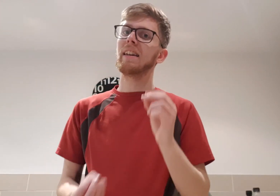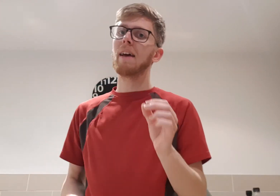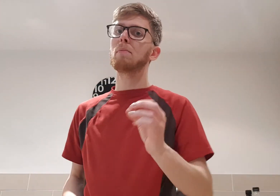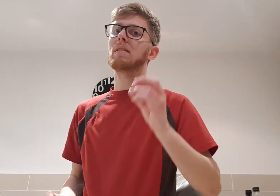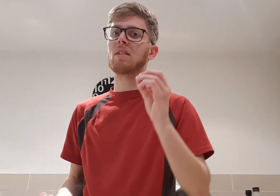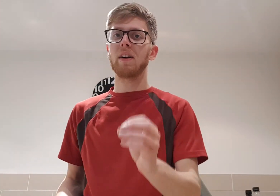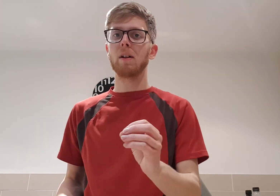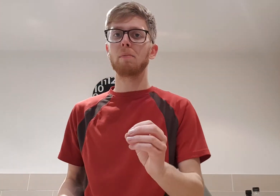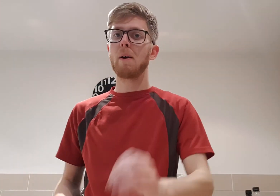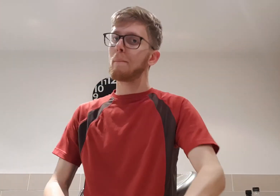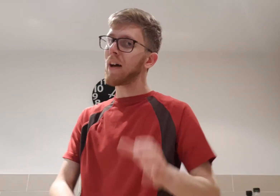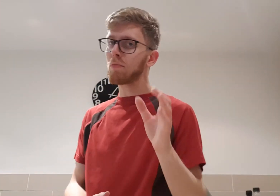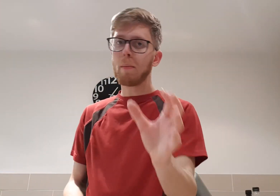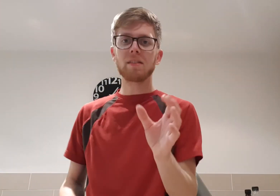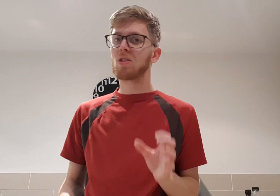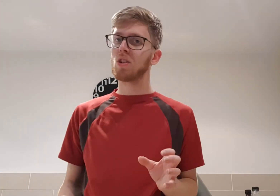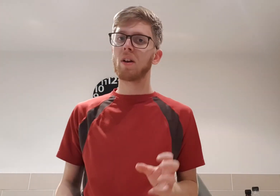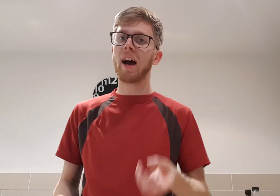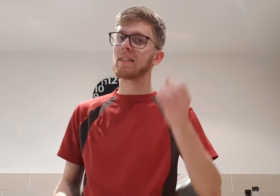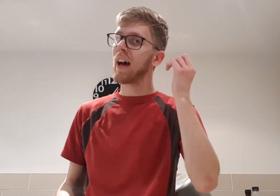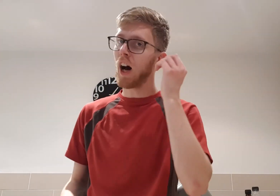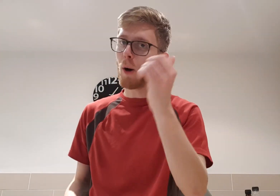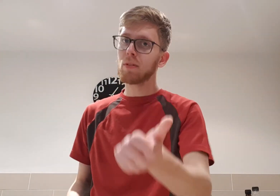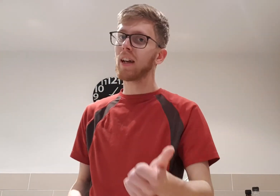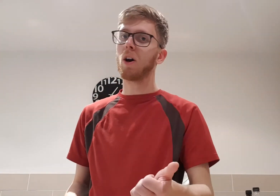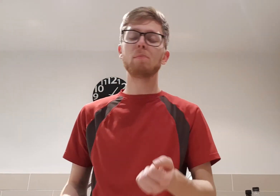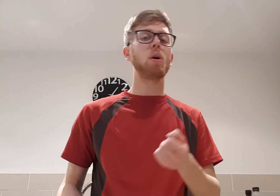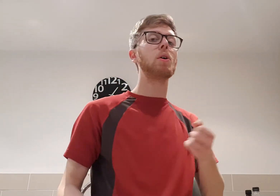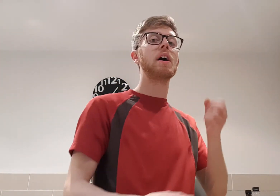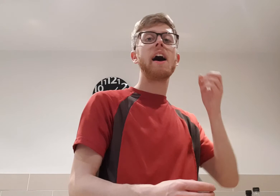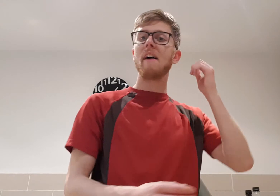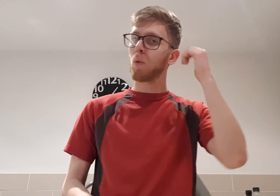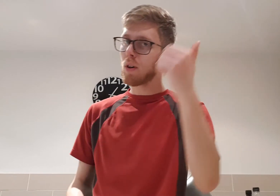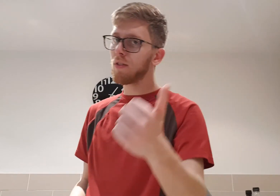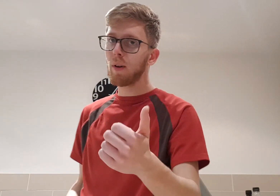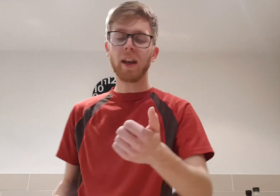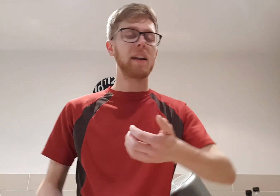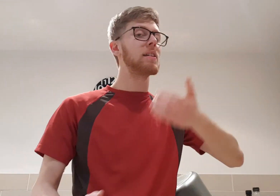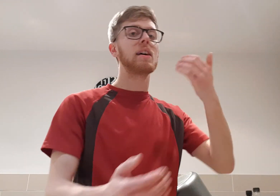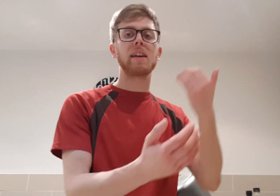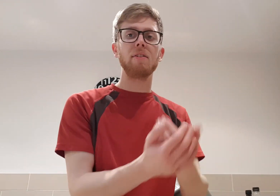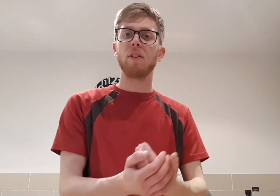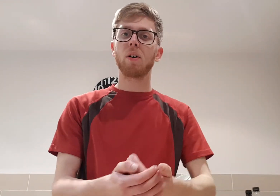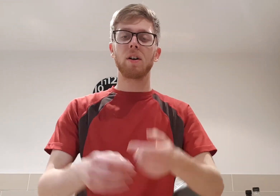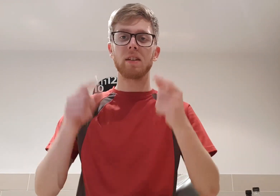enable me to develop? That's my message to you guys. I hope you take it on board. Have a wonderful weekend. Keep focused and